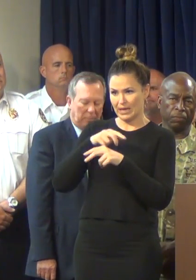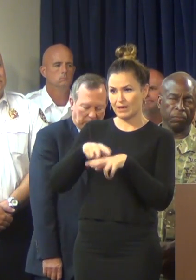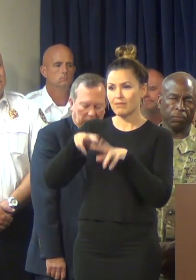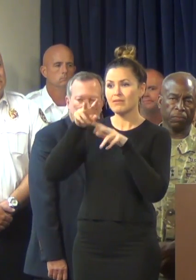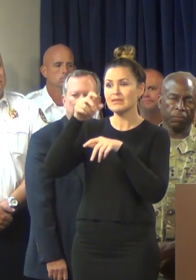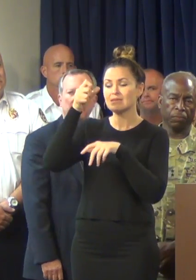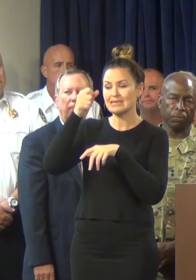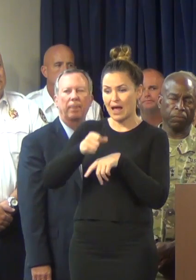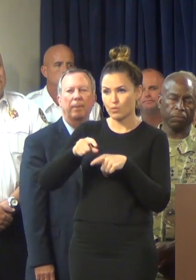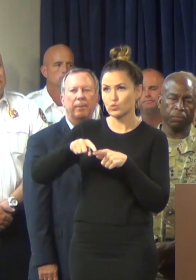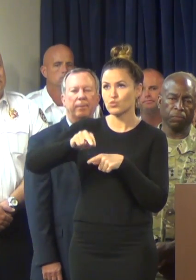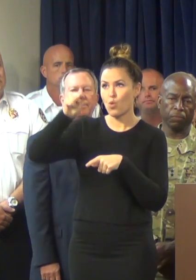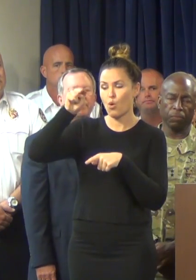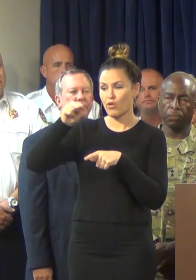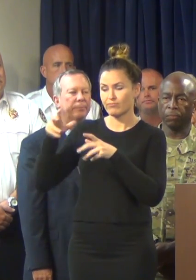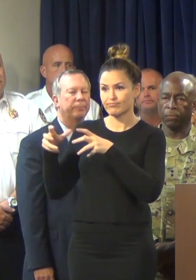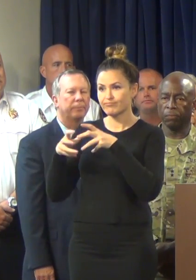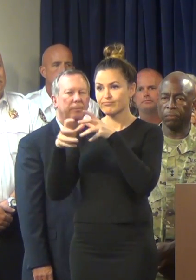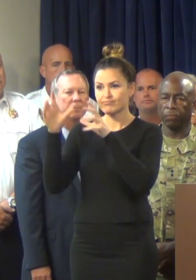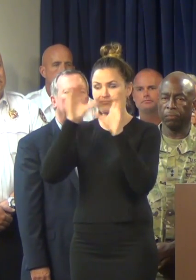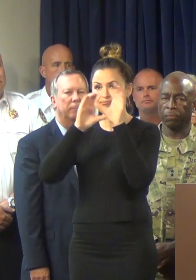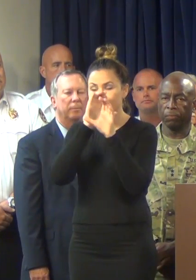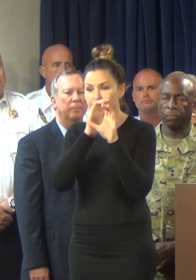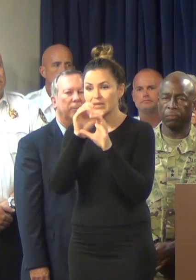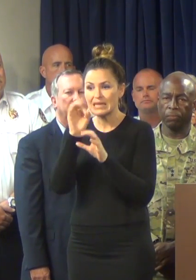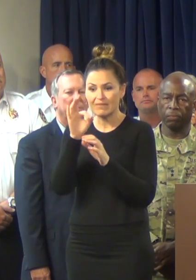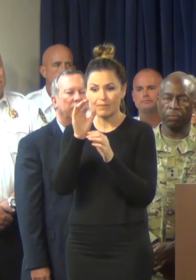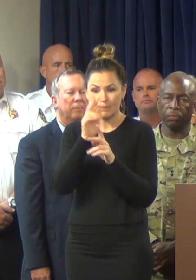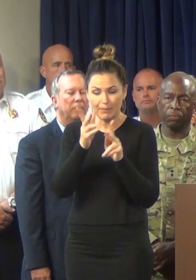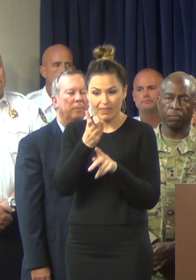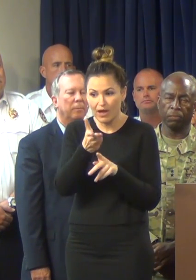afterwards they worked together to do all the search and rescue